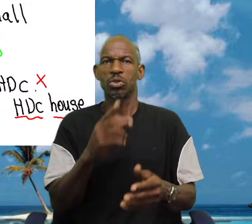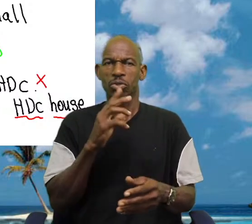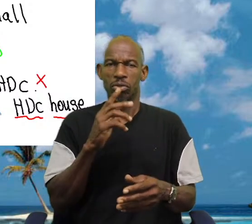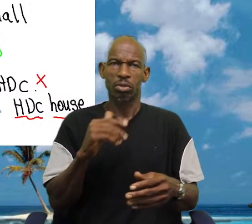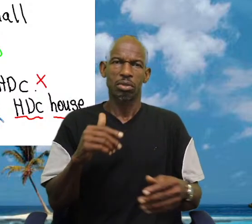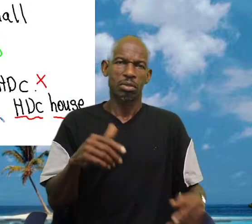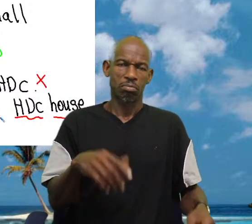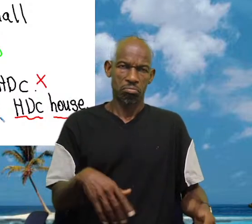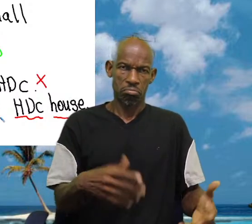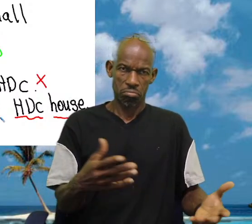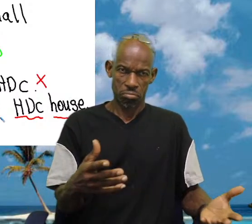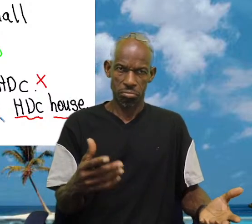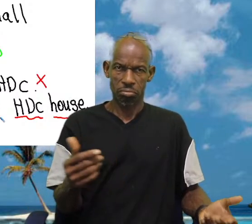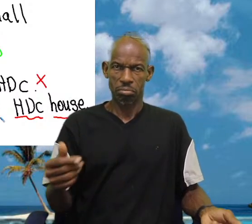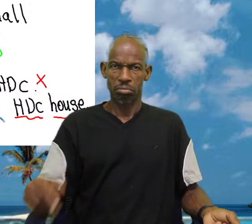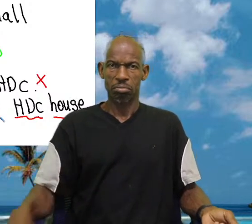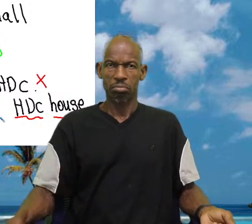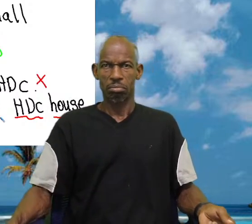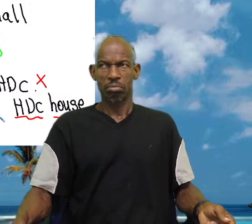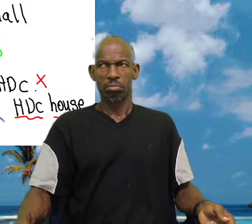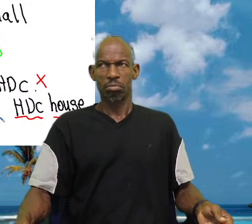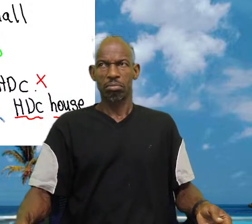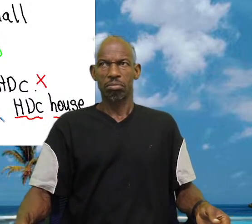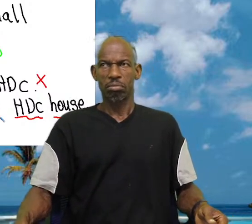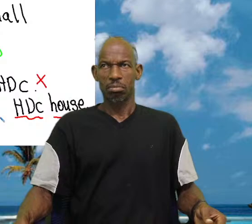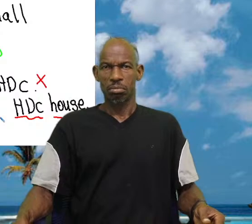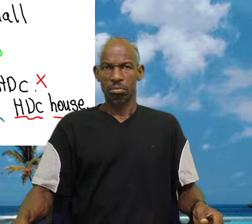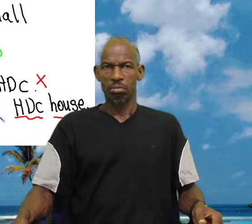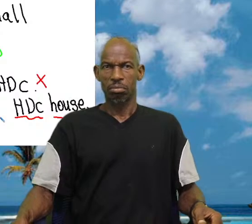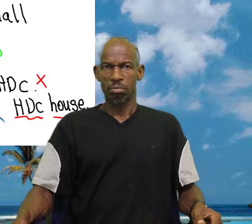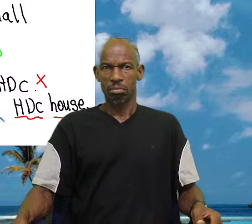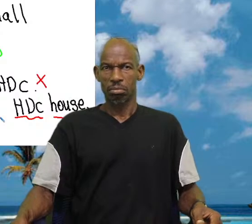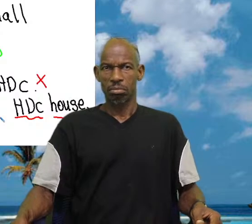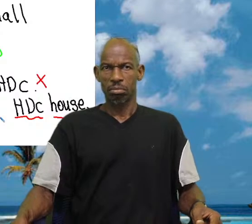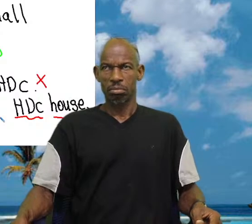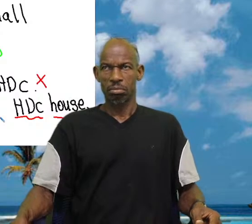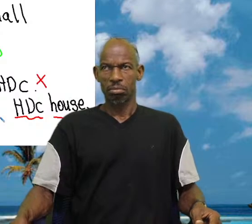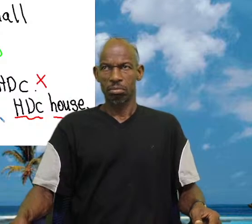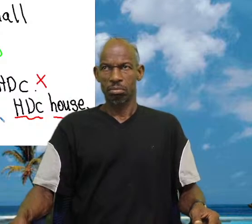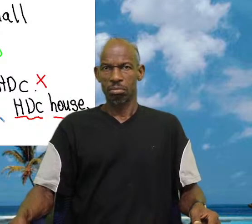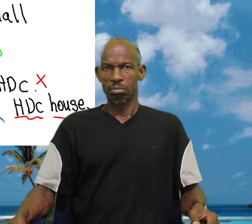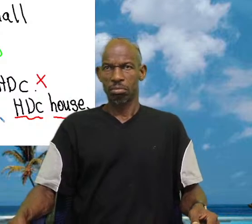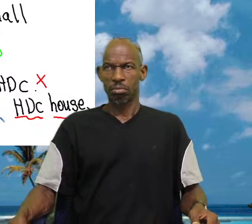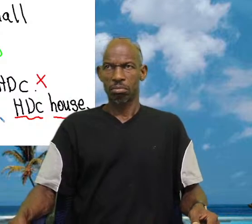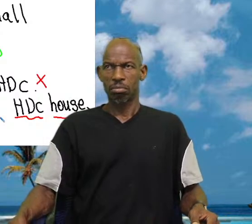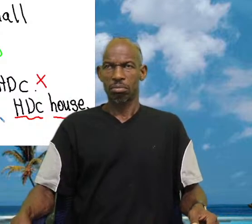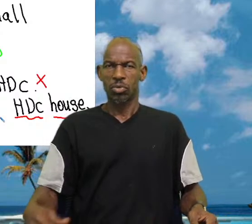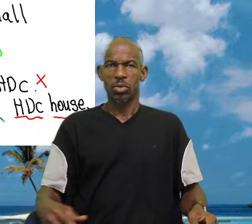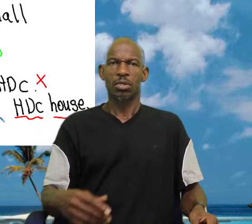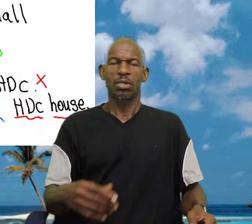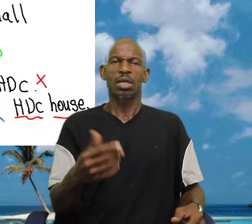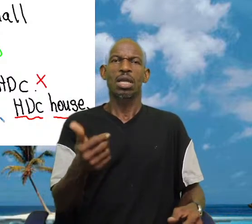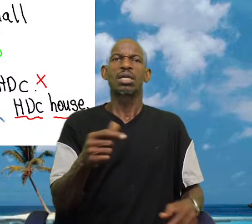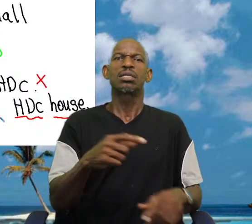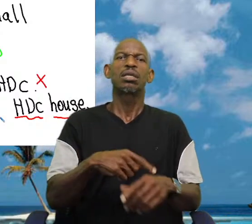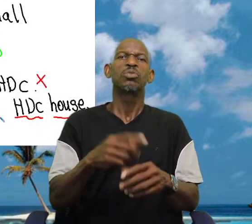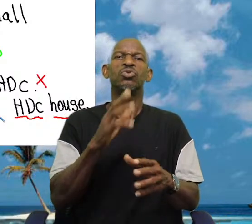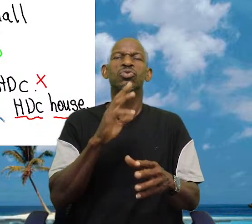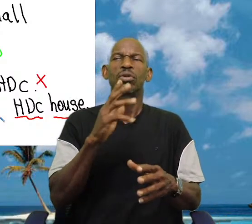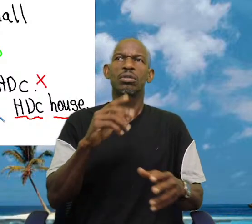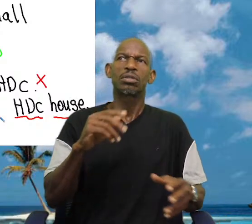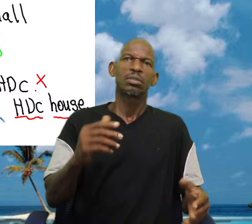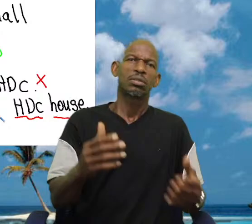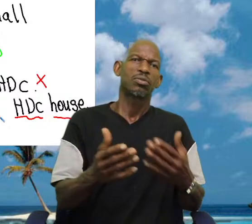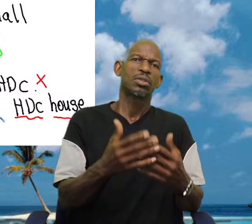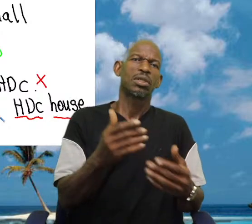an, right? So HGC house. But it is in the speech itself, when I'm speaking, it was